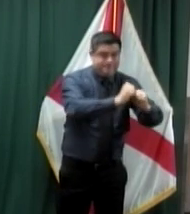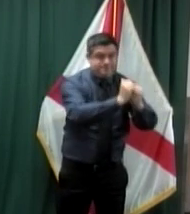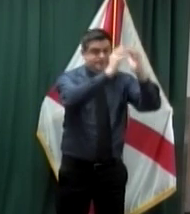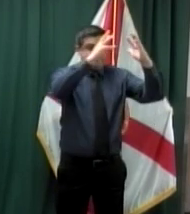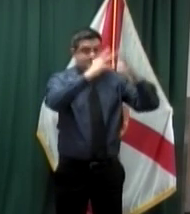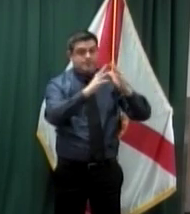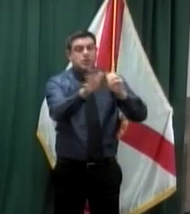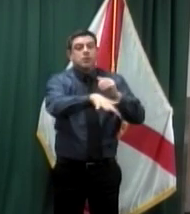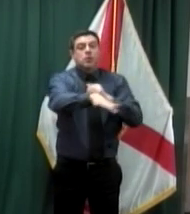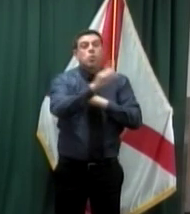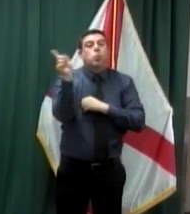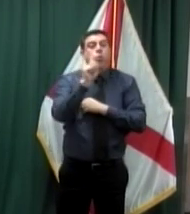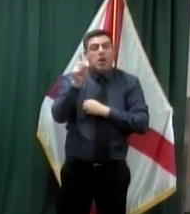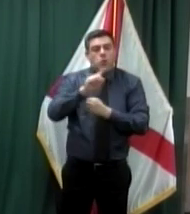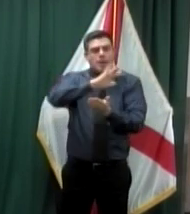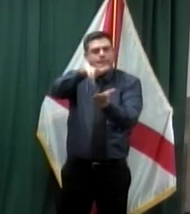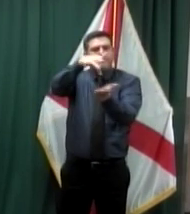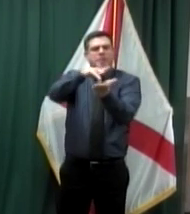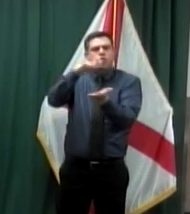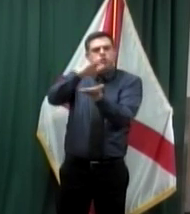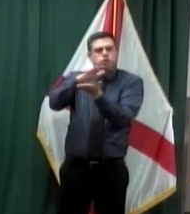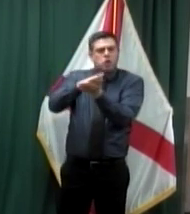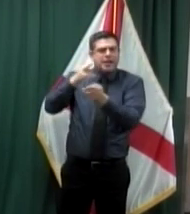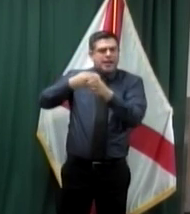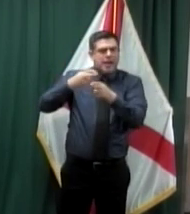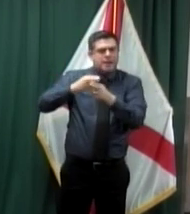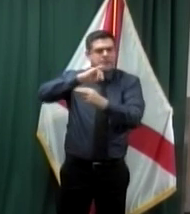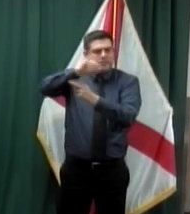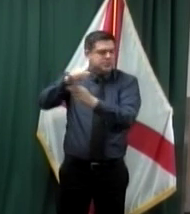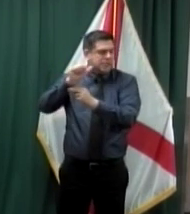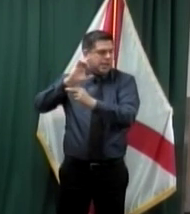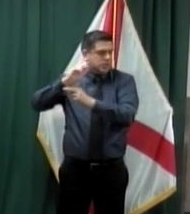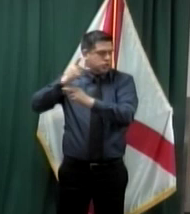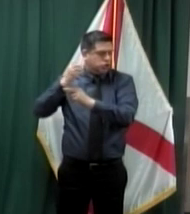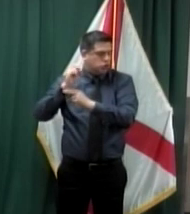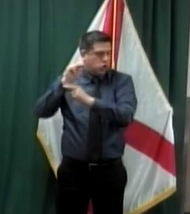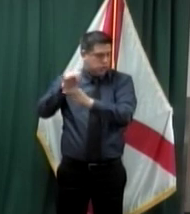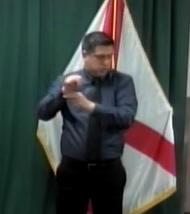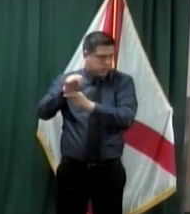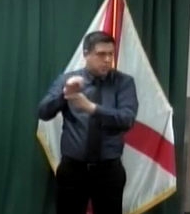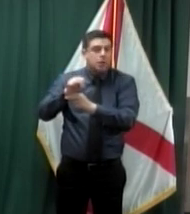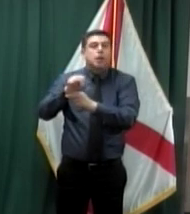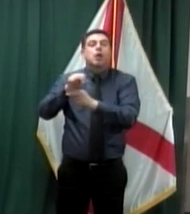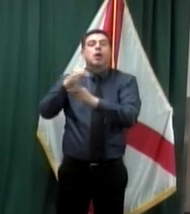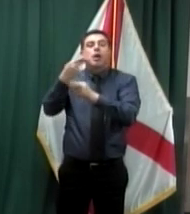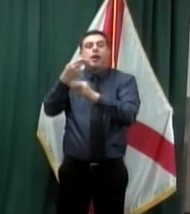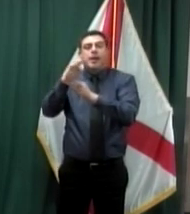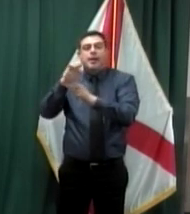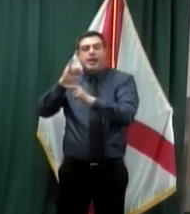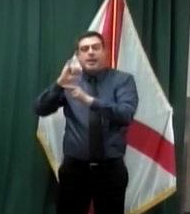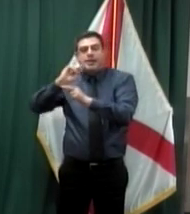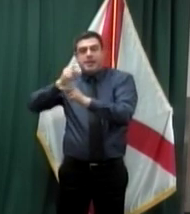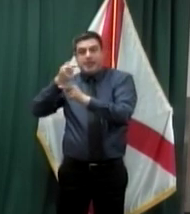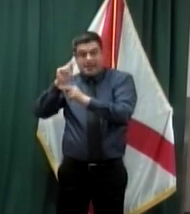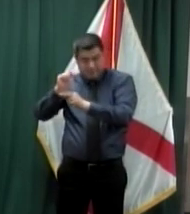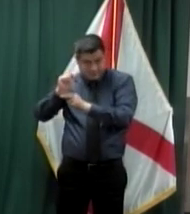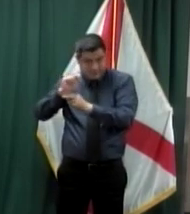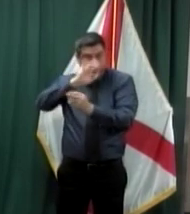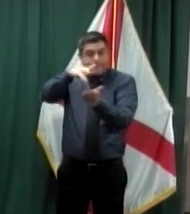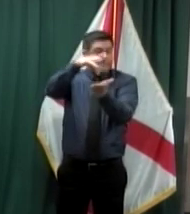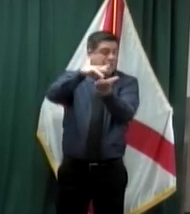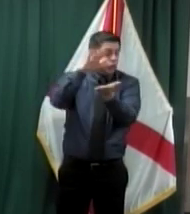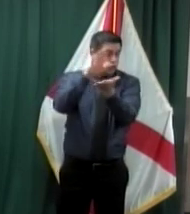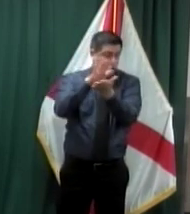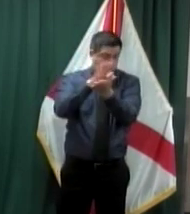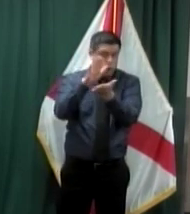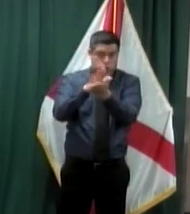Our partners with True Health, a nonprofit organization, is assisting with that. we ask that everyone bring their photo